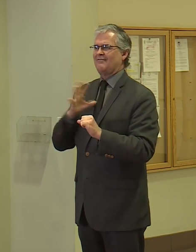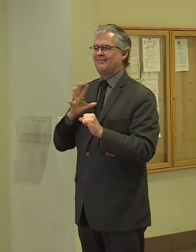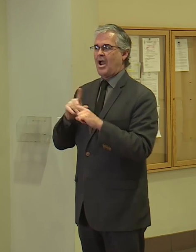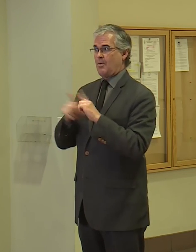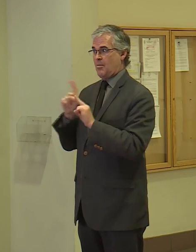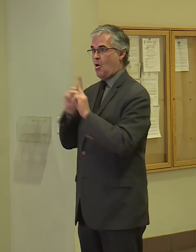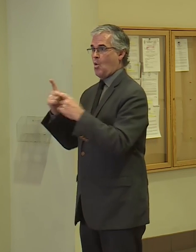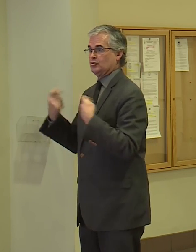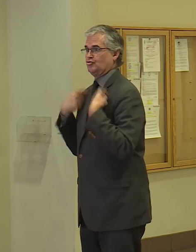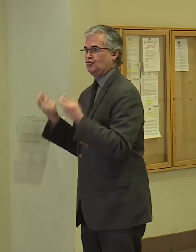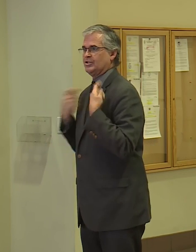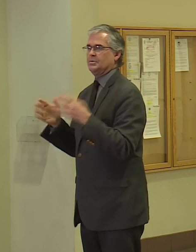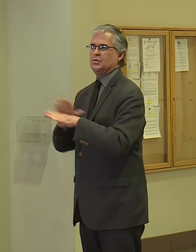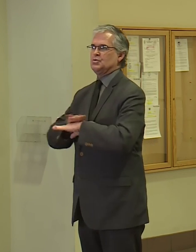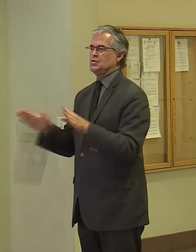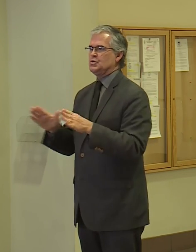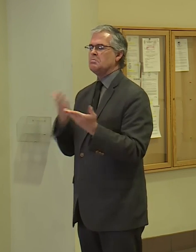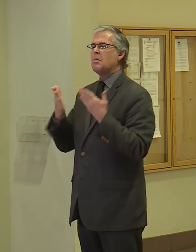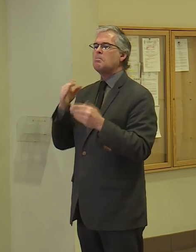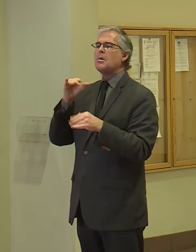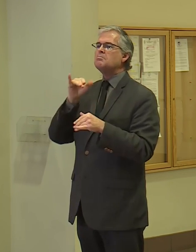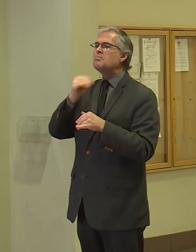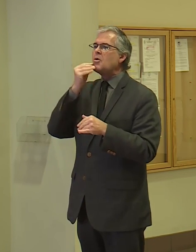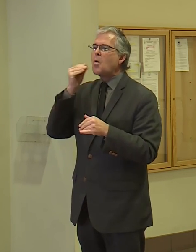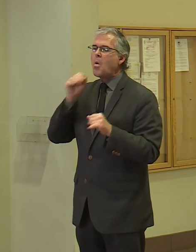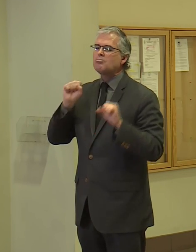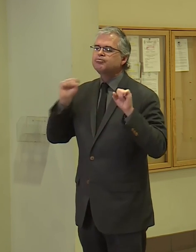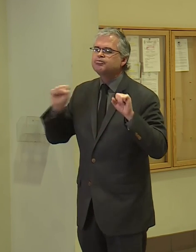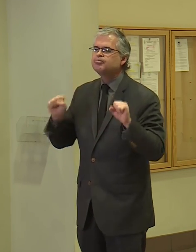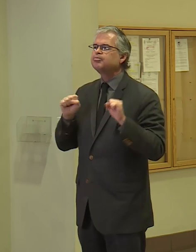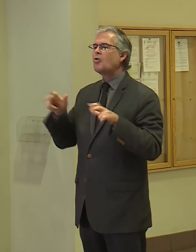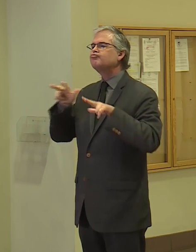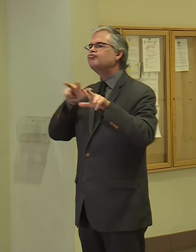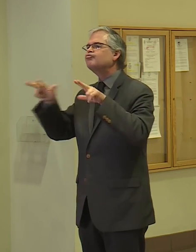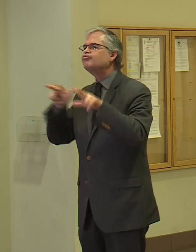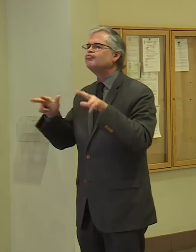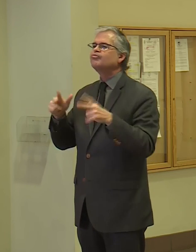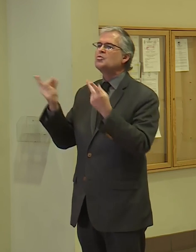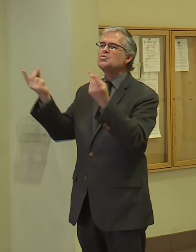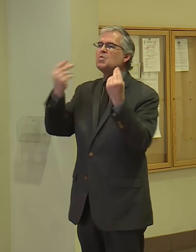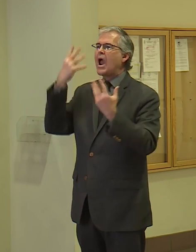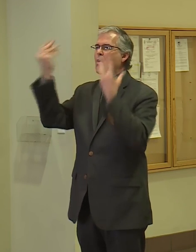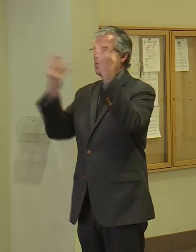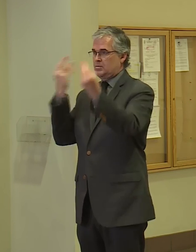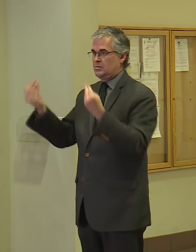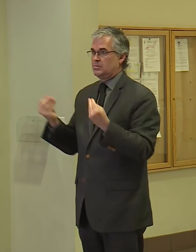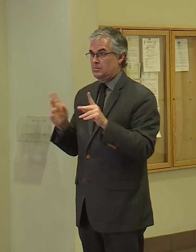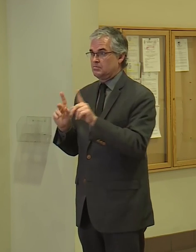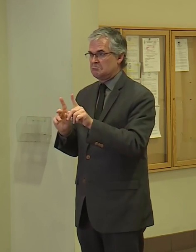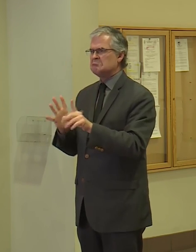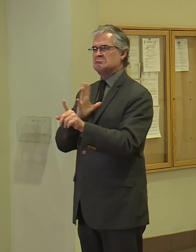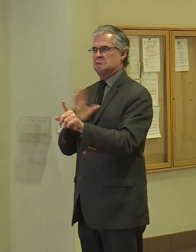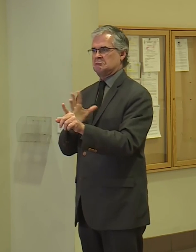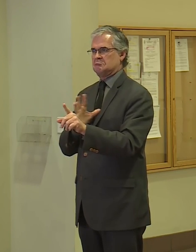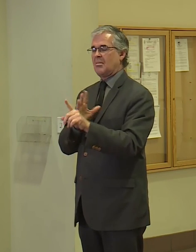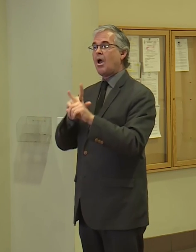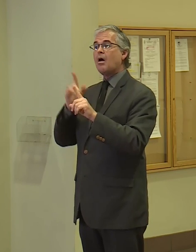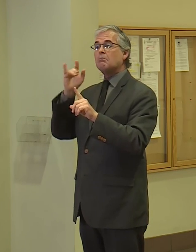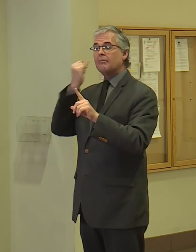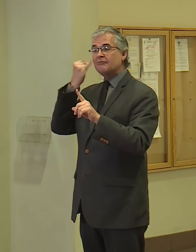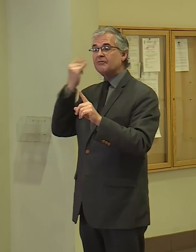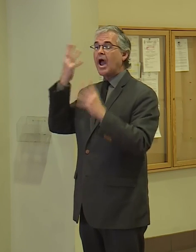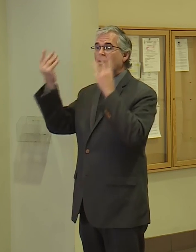at home workouts hikes or other outdoor activities but as you do so remember to maintain social distancing